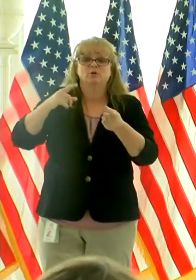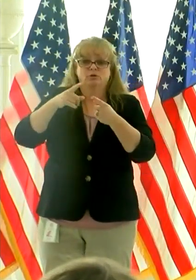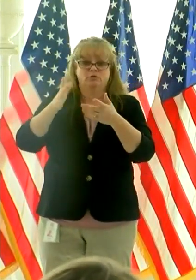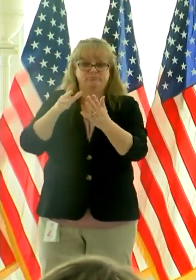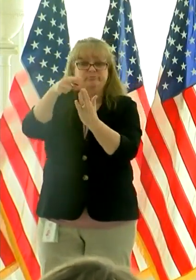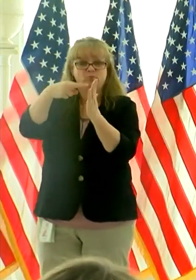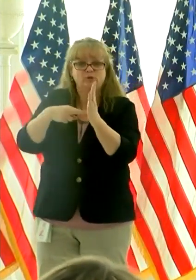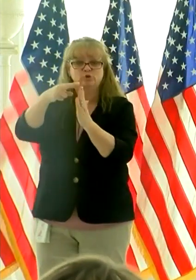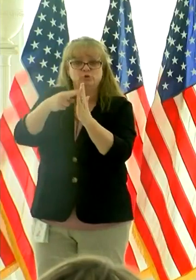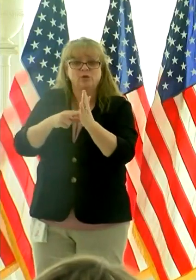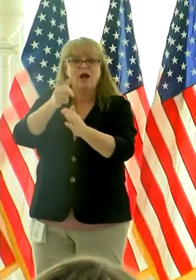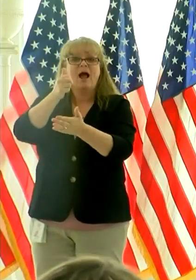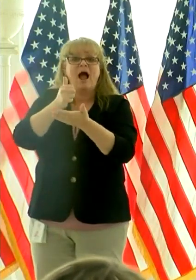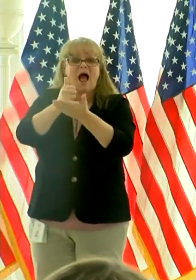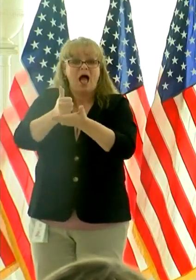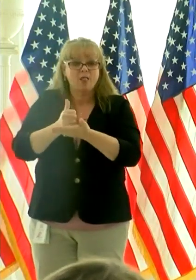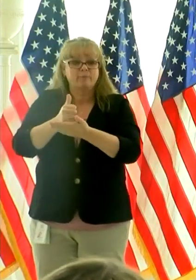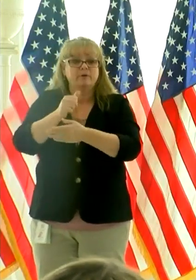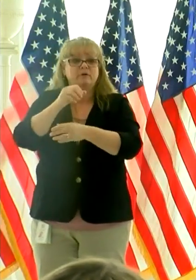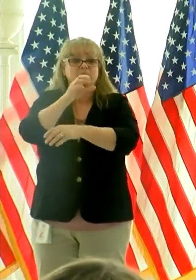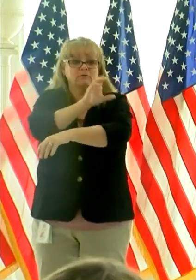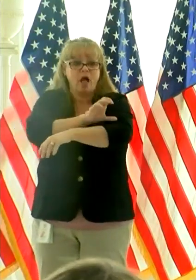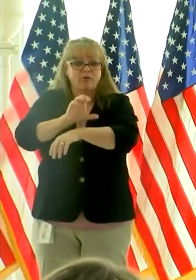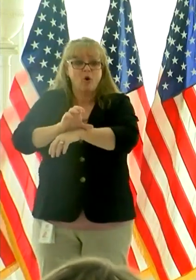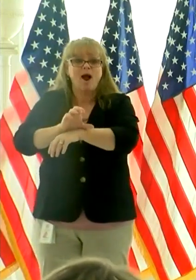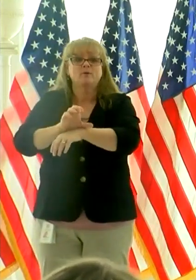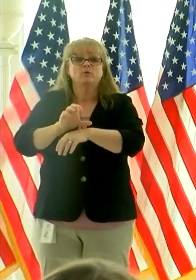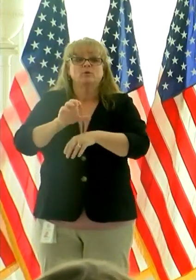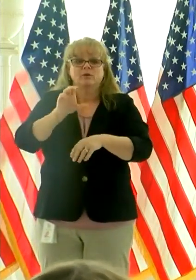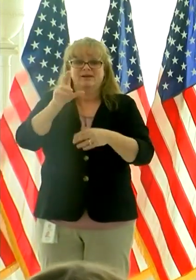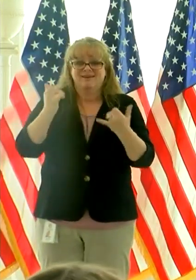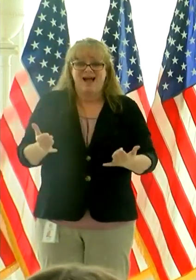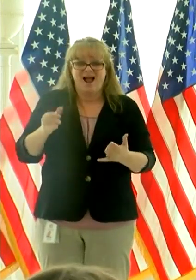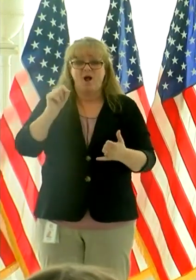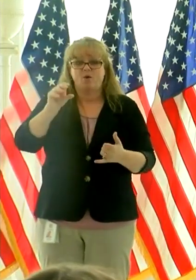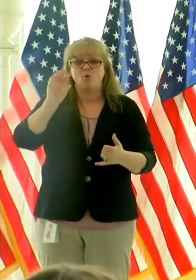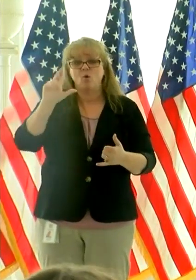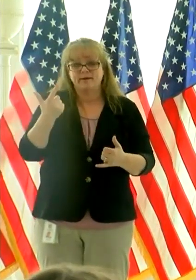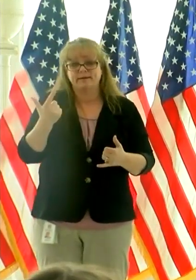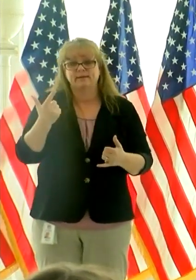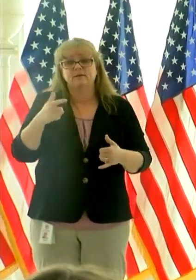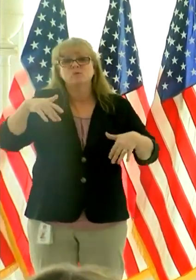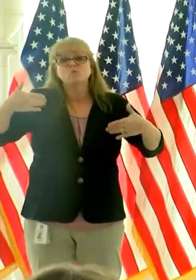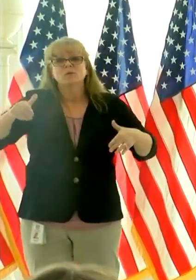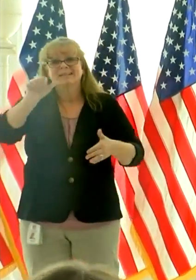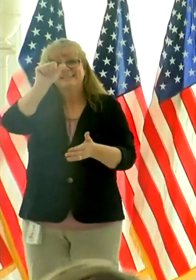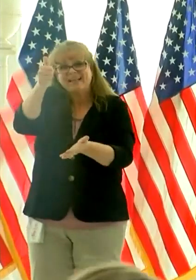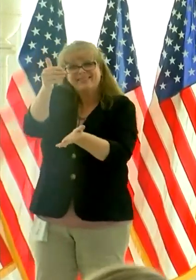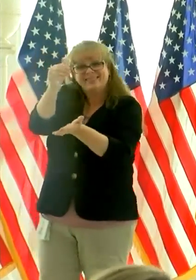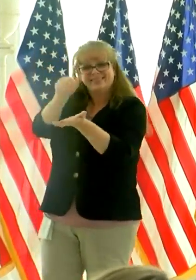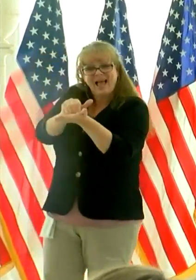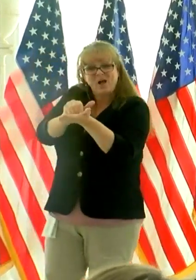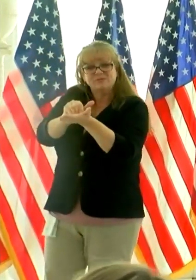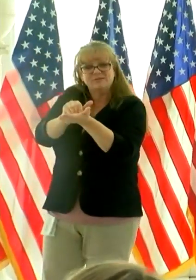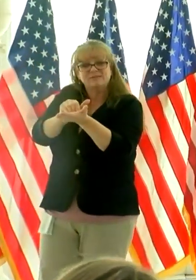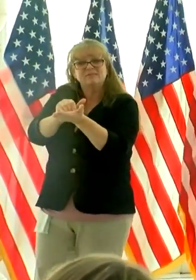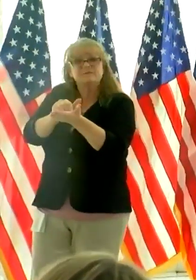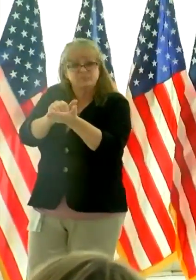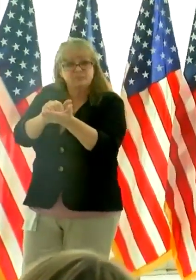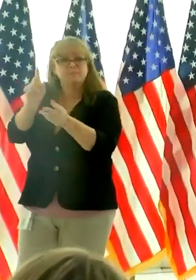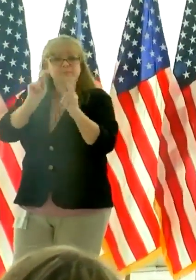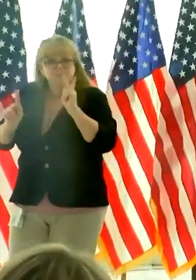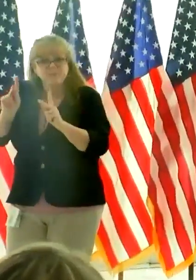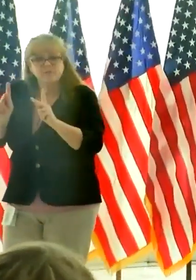That's amazing that 10,000 Coloradans have signed up. We especially need those, of course, with medical training, but there's people that are needed across the board in different